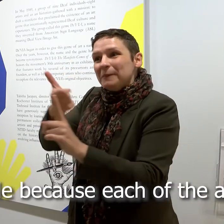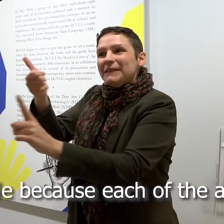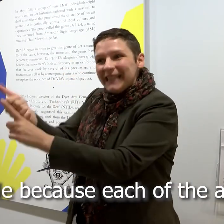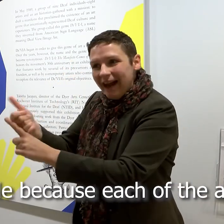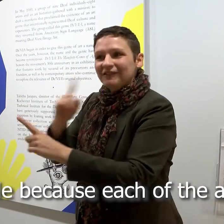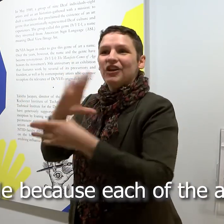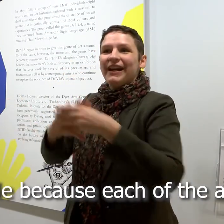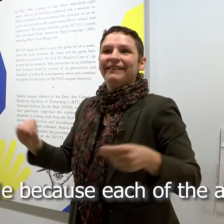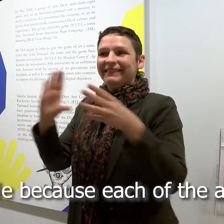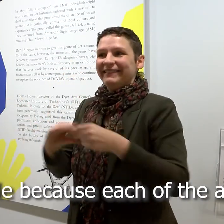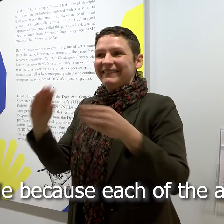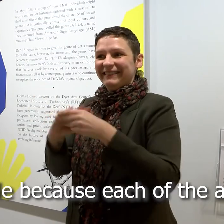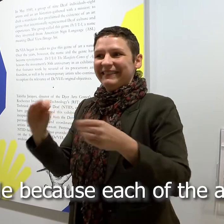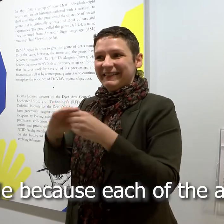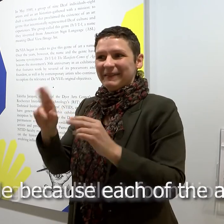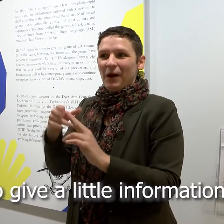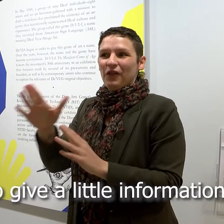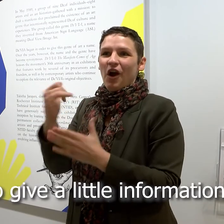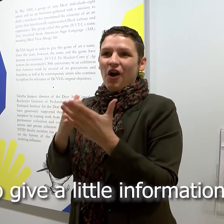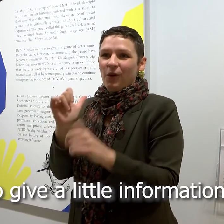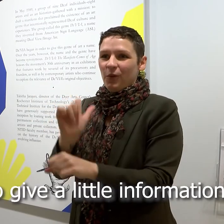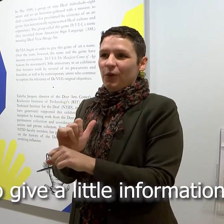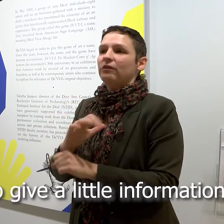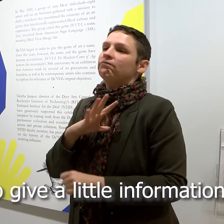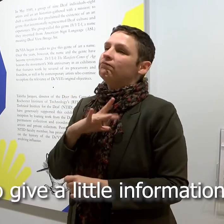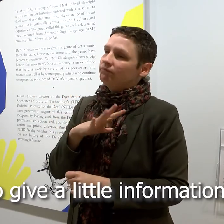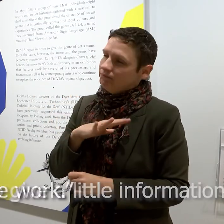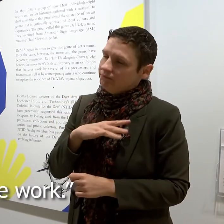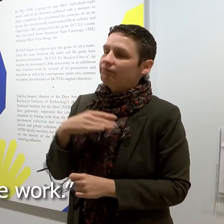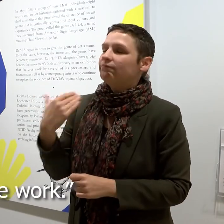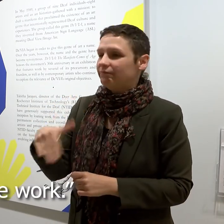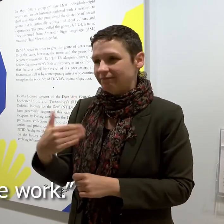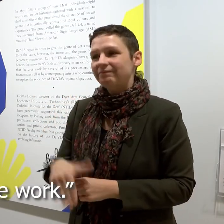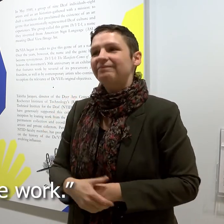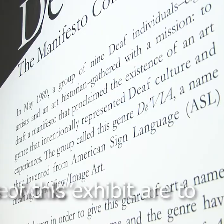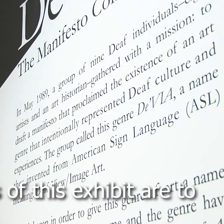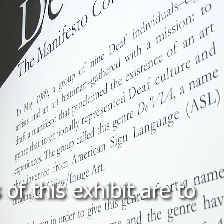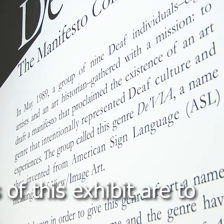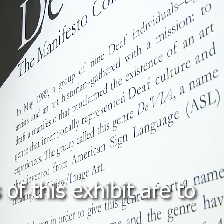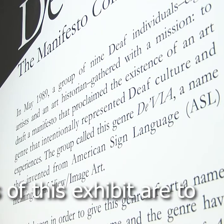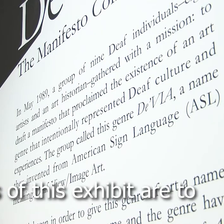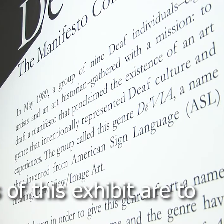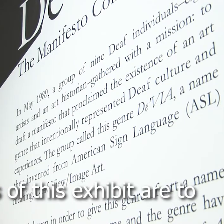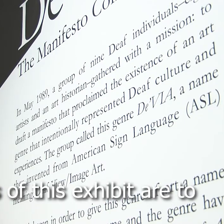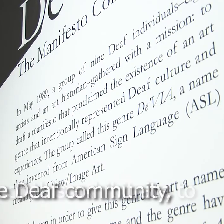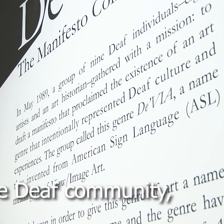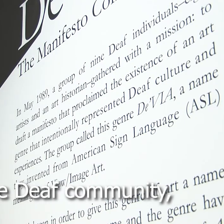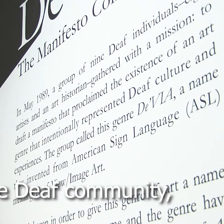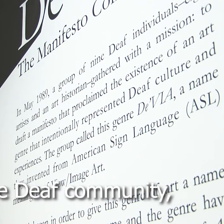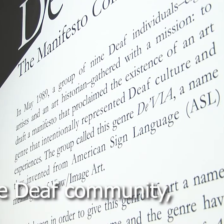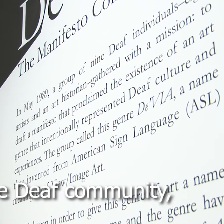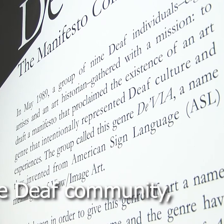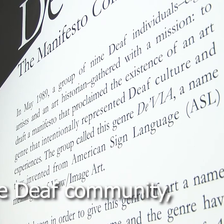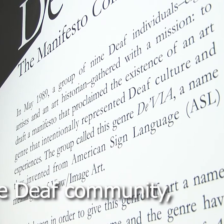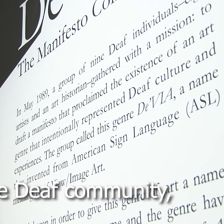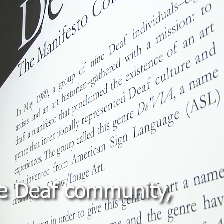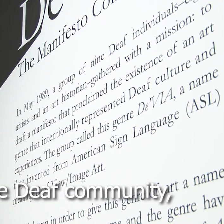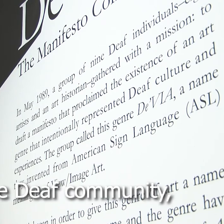BECAUSE EACH OF THE ARTISTS IS ABLE TO GIVE A LITTLE BIT OF INFORMATION ABOUT THE WORK. THE GOALS OF THIS EXHIBIT ARE TO INSPIRE THE DEAF COMMUNITY